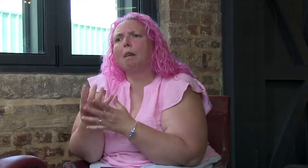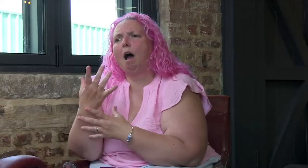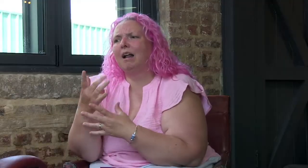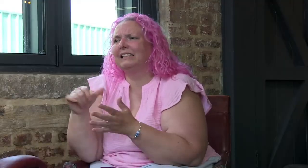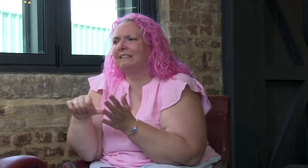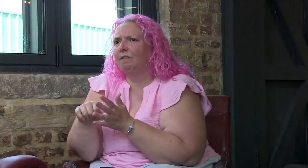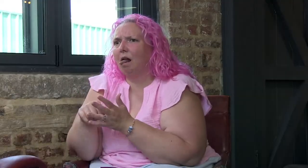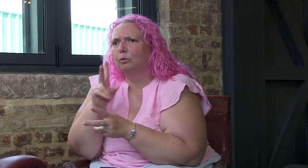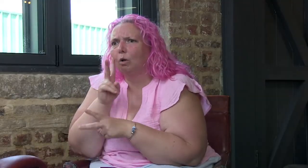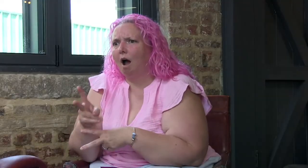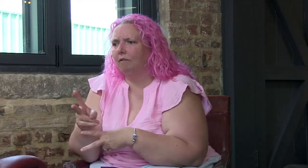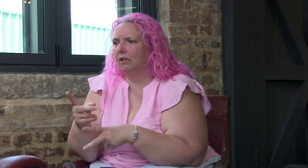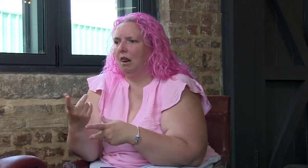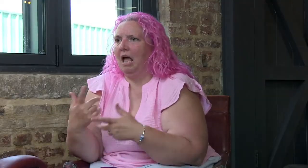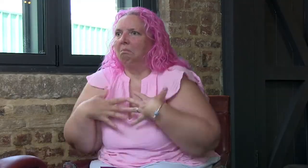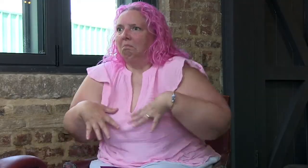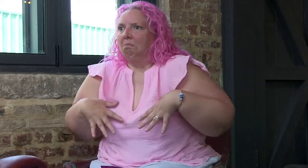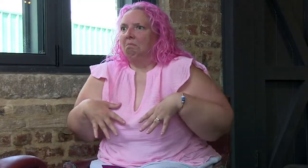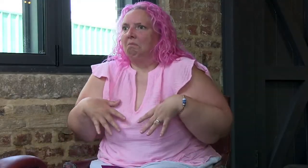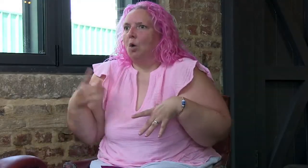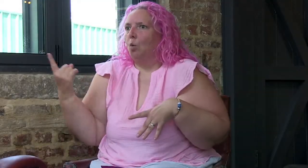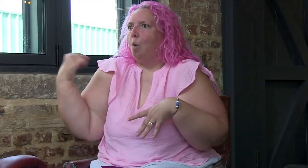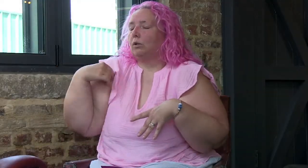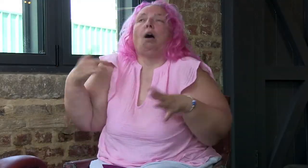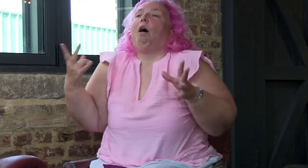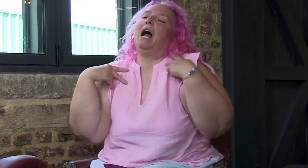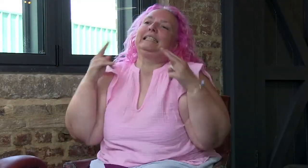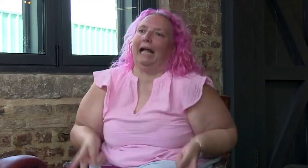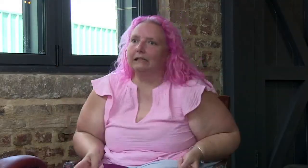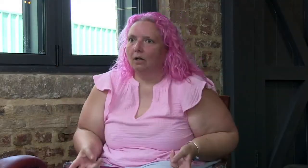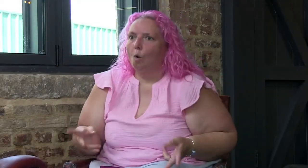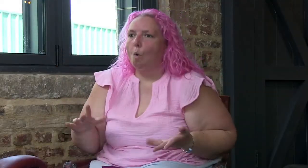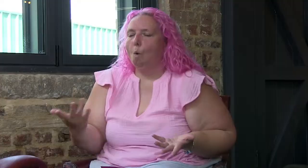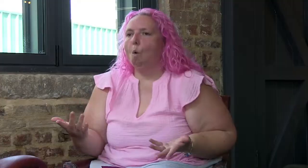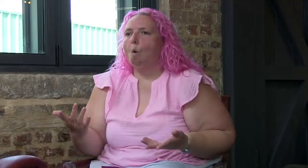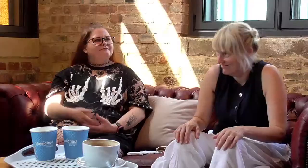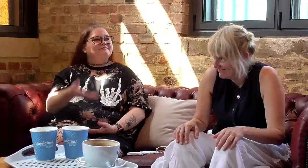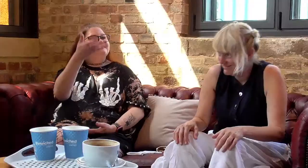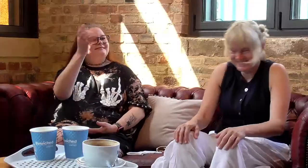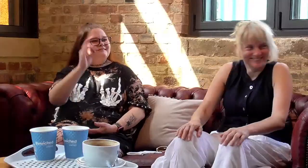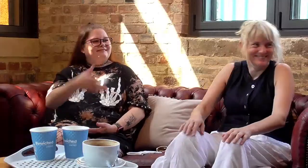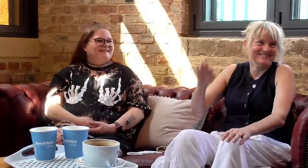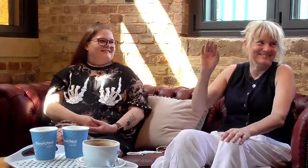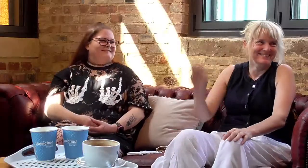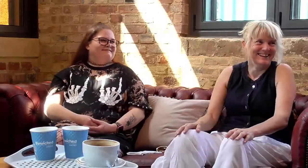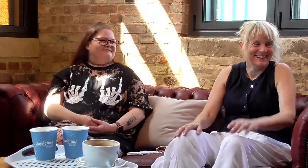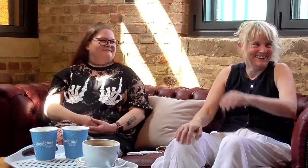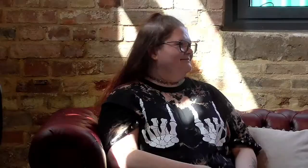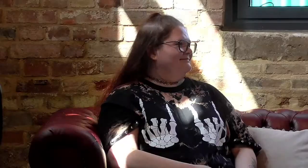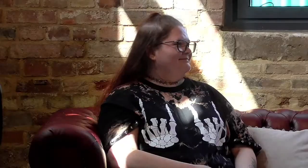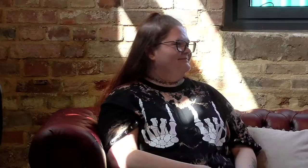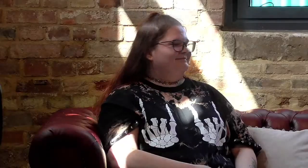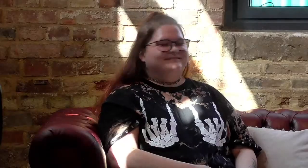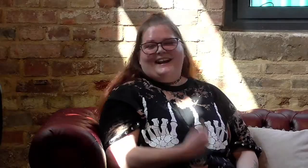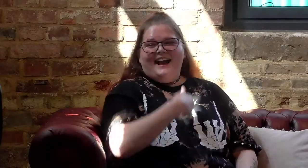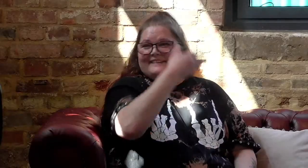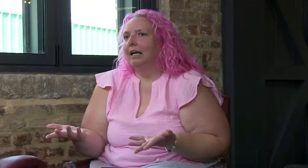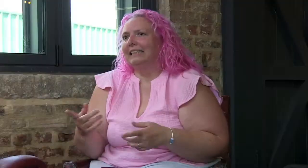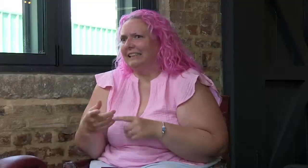really. Some plants are very difficult to look after. It depends. You know, they don't like too much water, or, you know, not enough. They're dead. Too